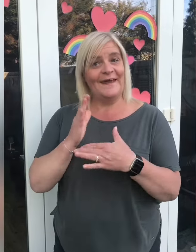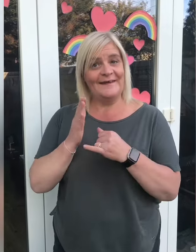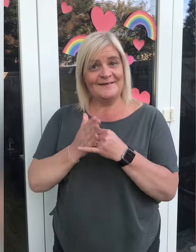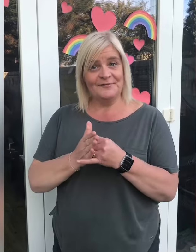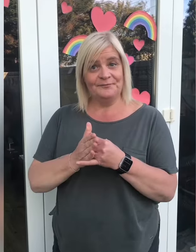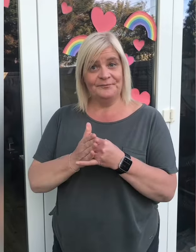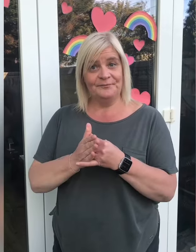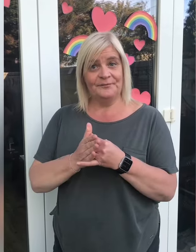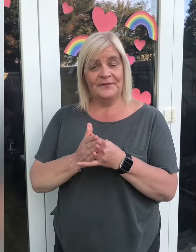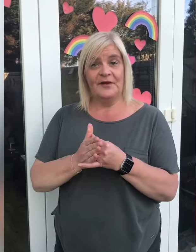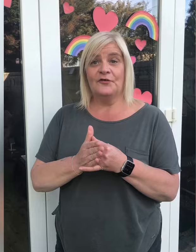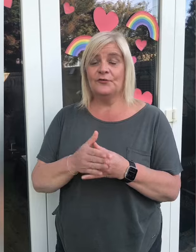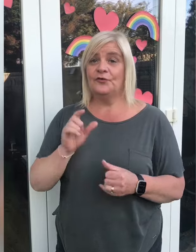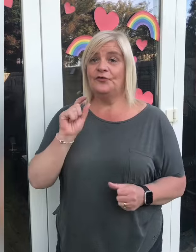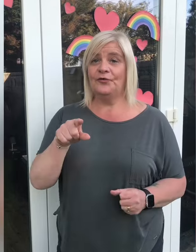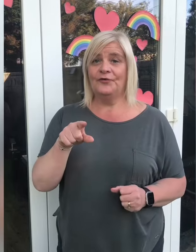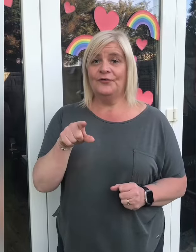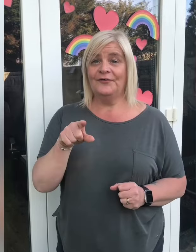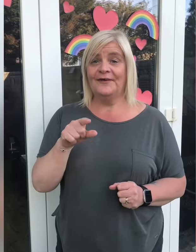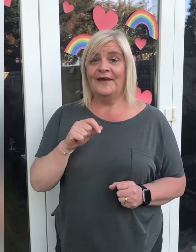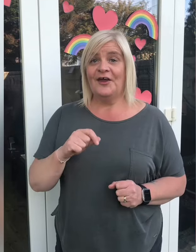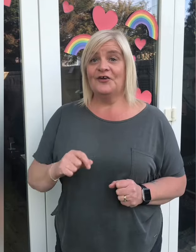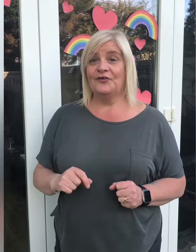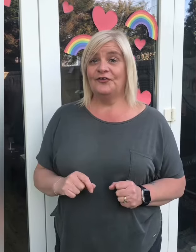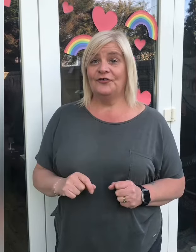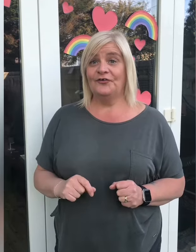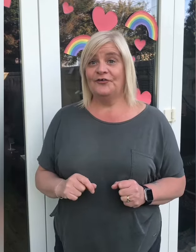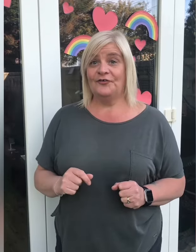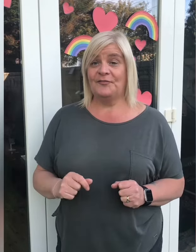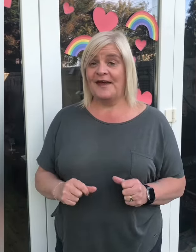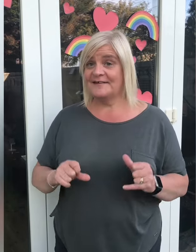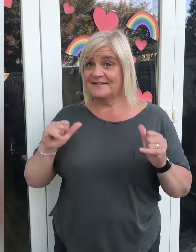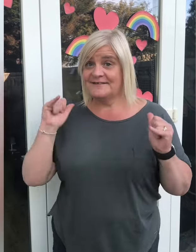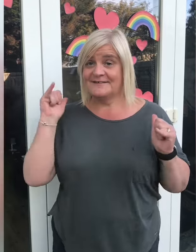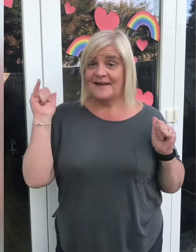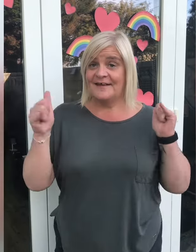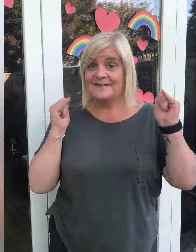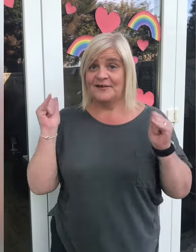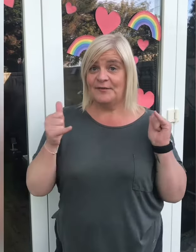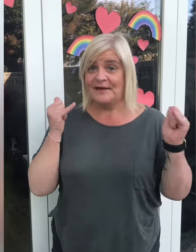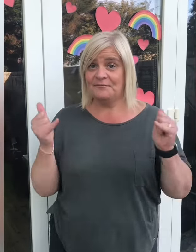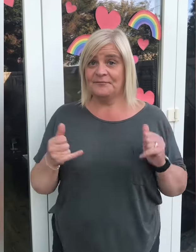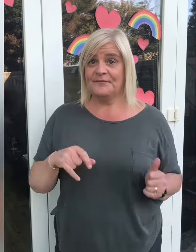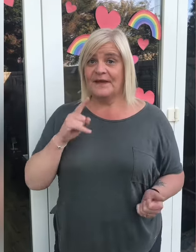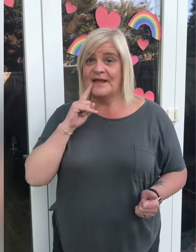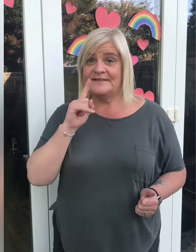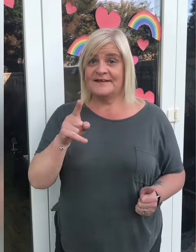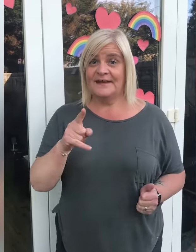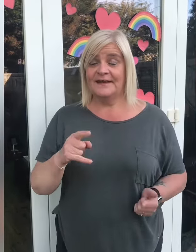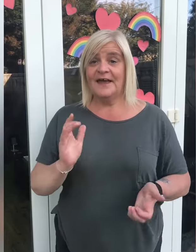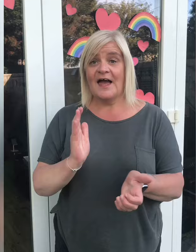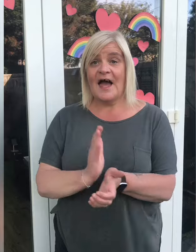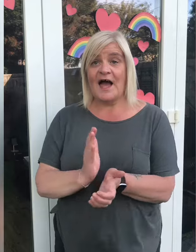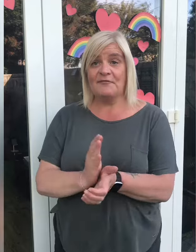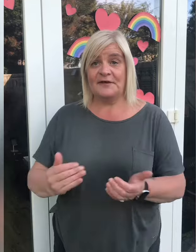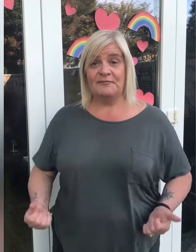weekend? So you could practice celebrate saying happy